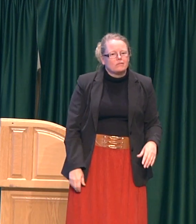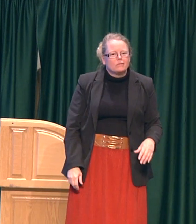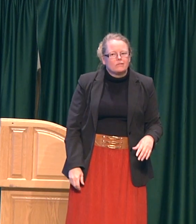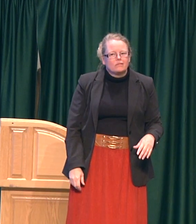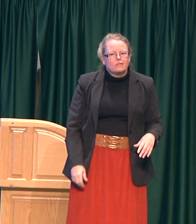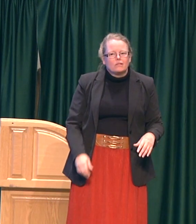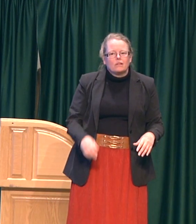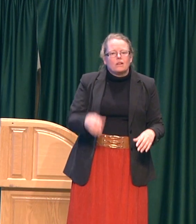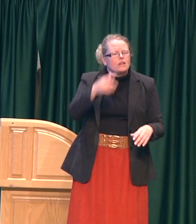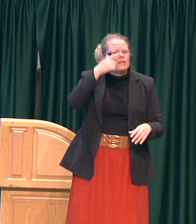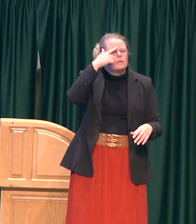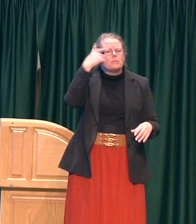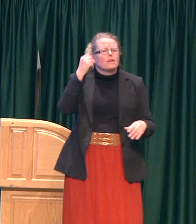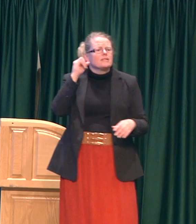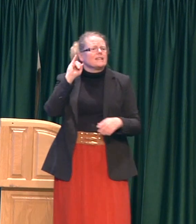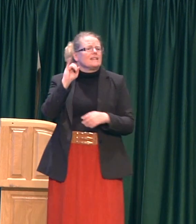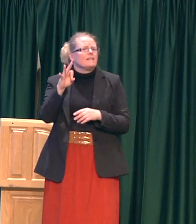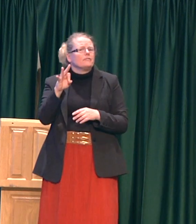VRI in the state. We didn't want that.